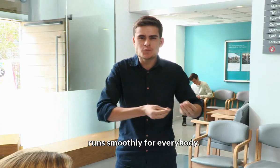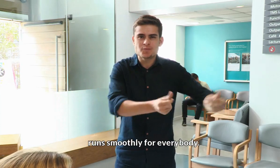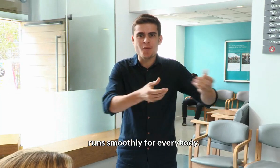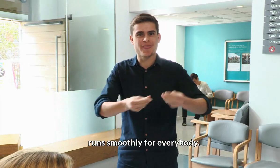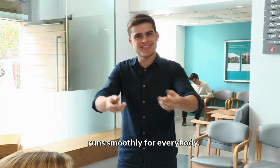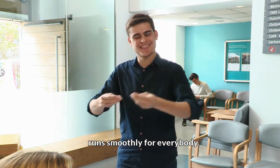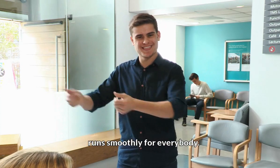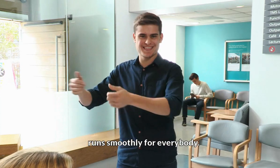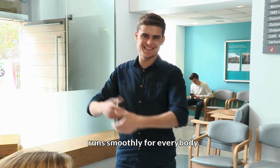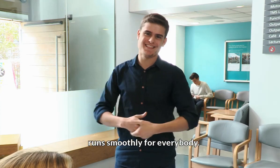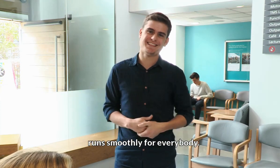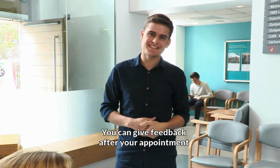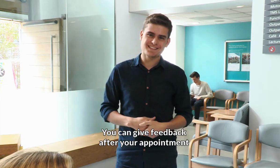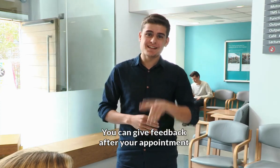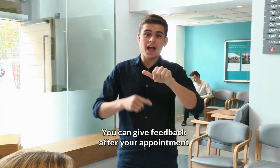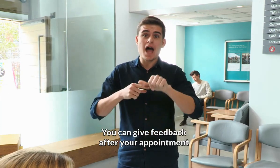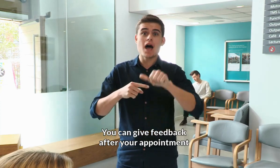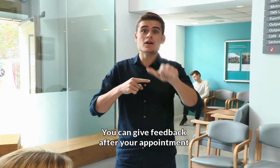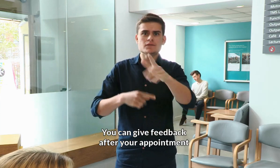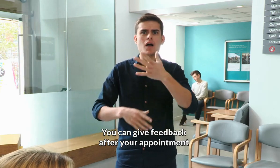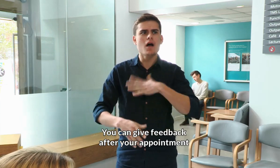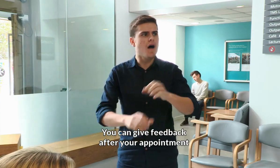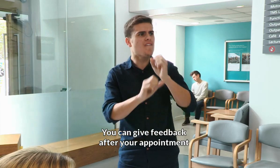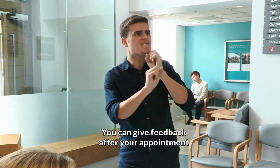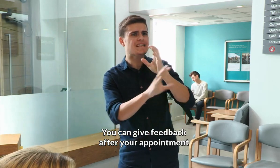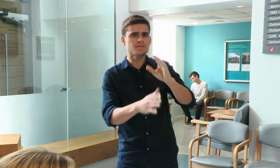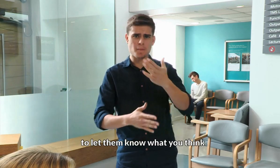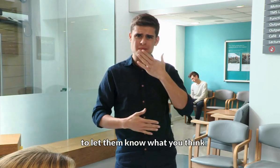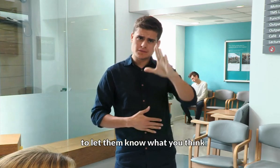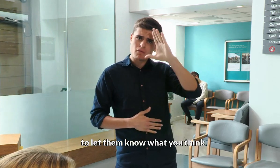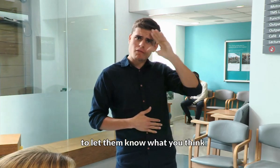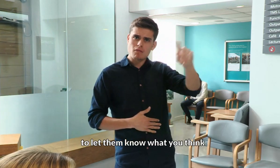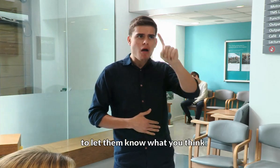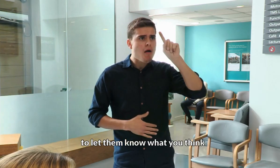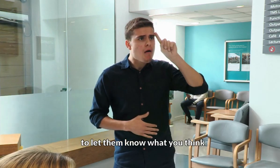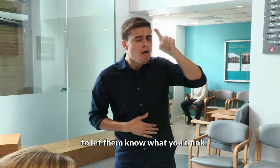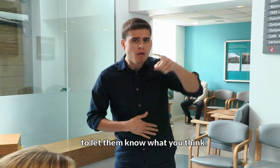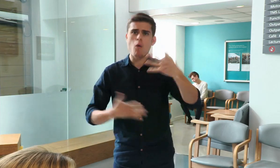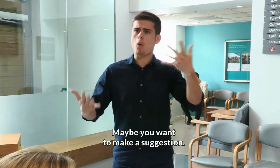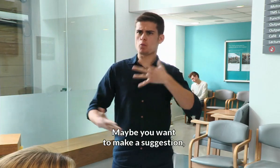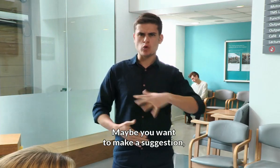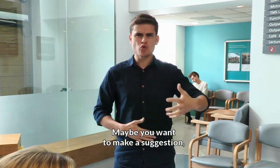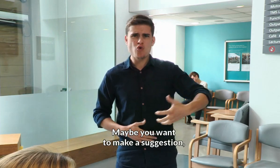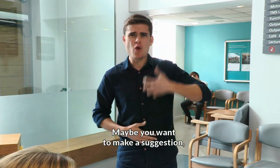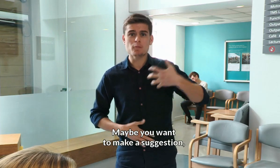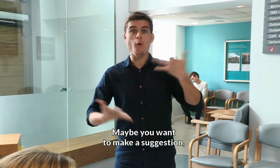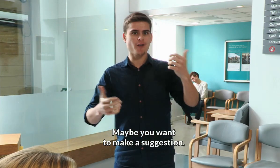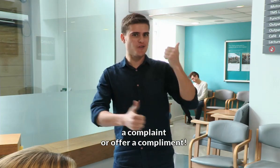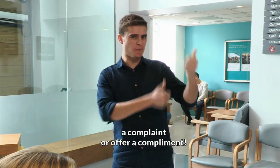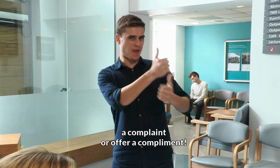for everybody. You can give feedback after your appointment to let them know what you think. Maybe you want to make a suggestion, a complaint, or